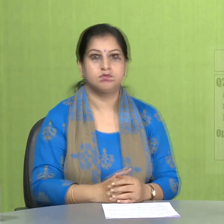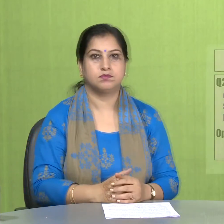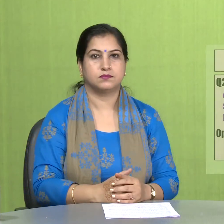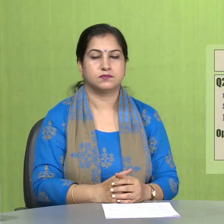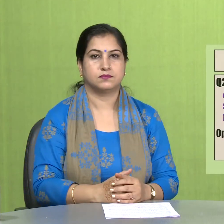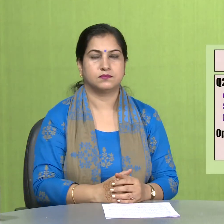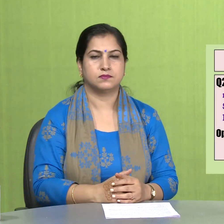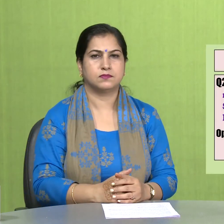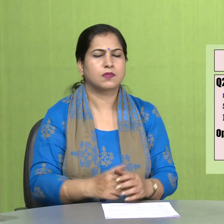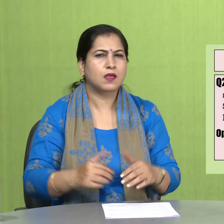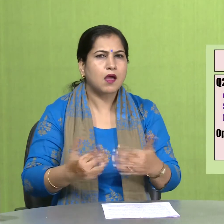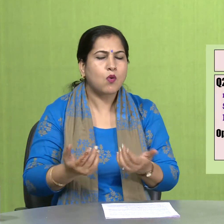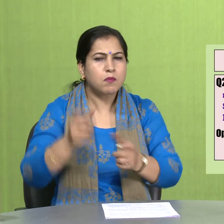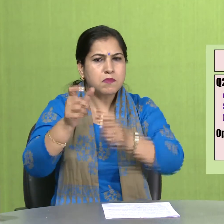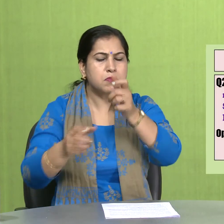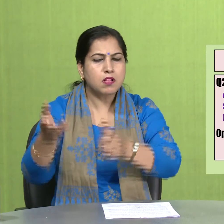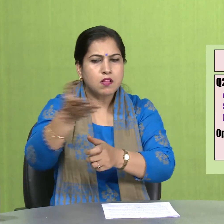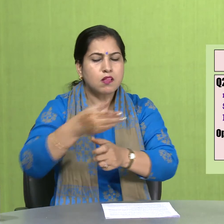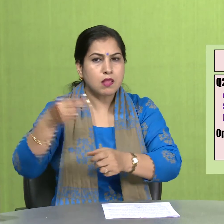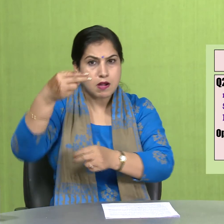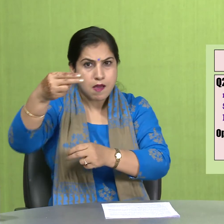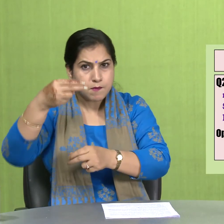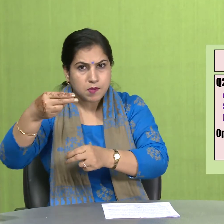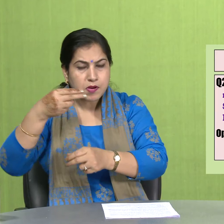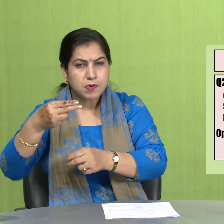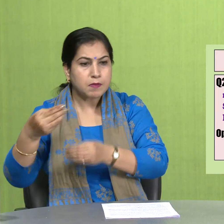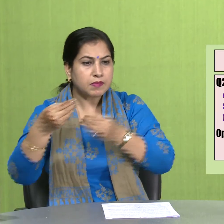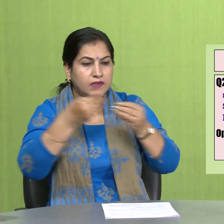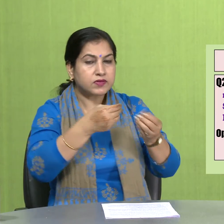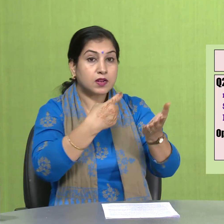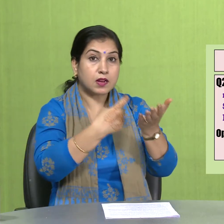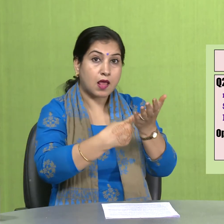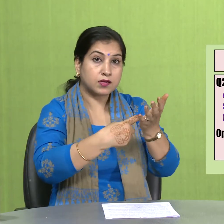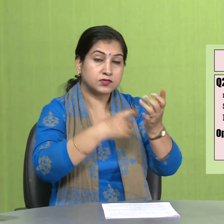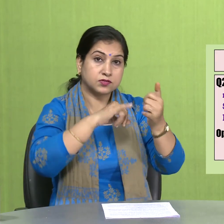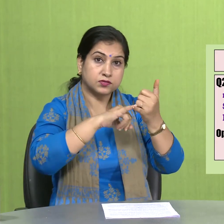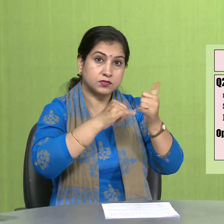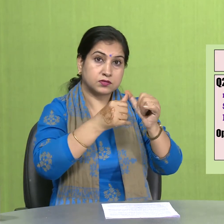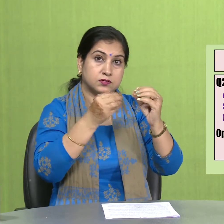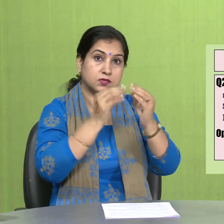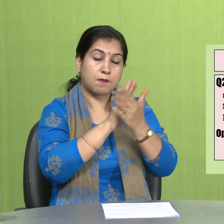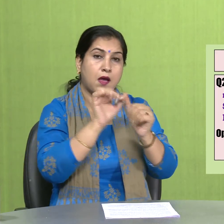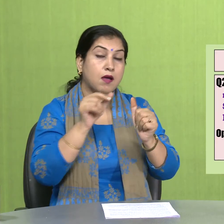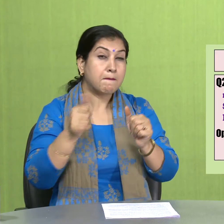How many people are nominated for the Rajya Sabha by the President of India?